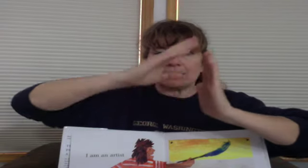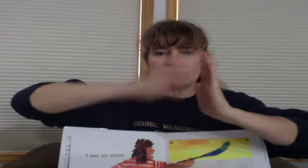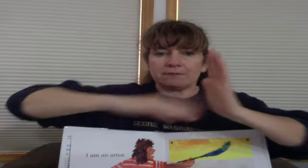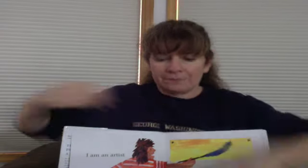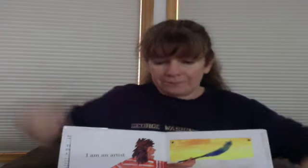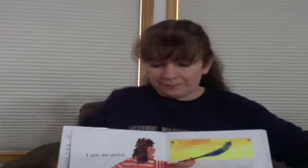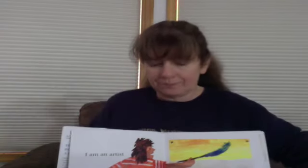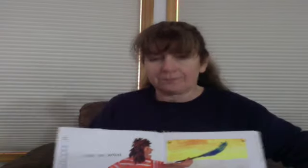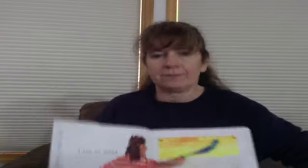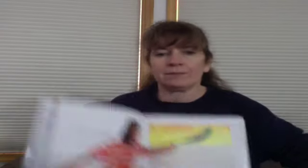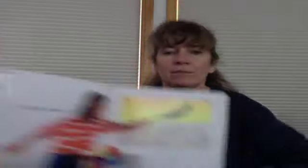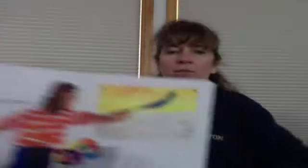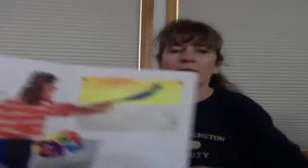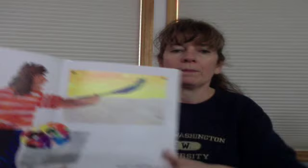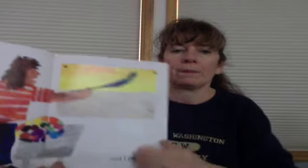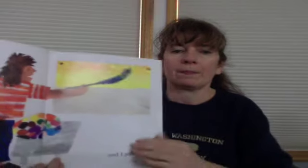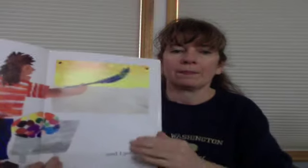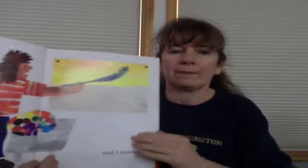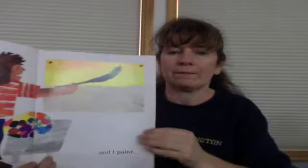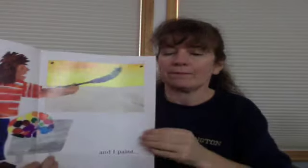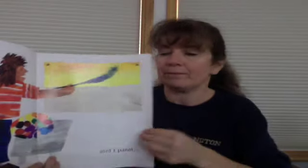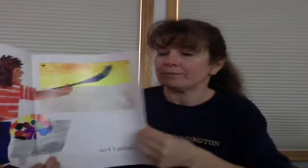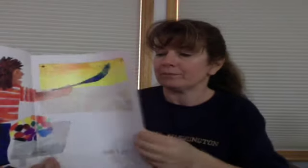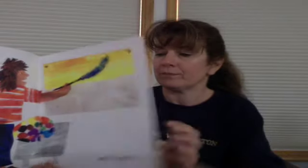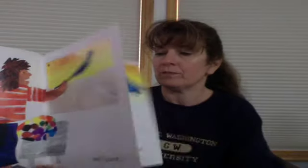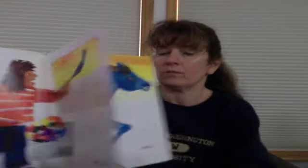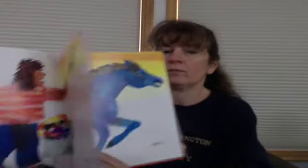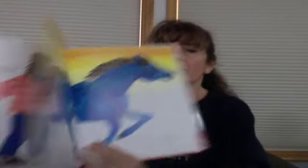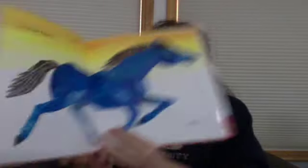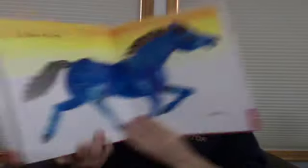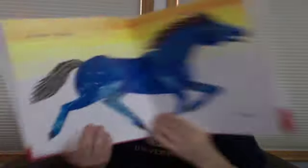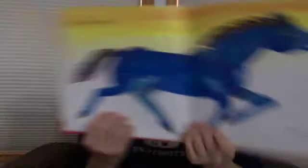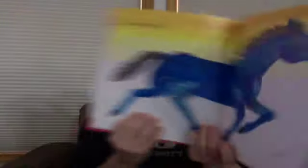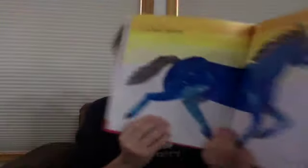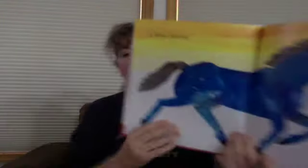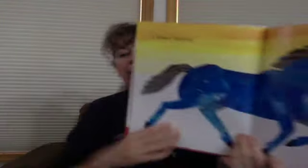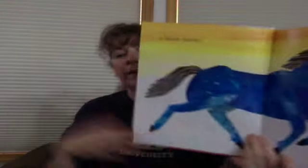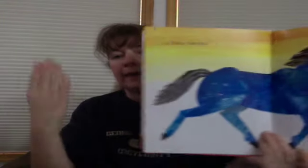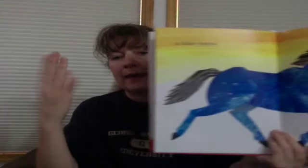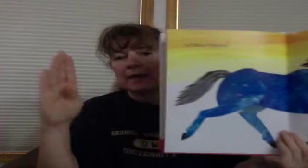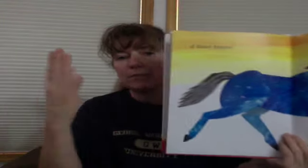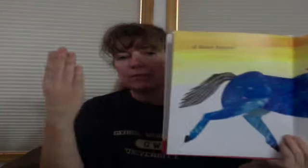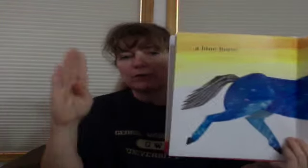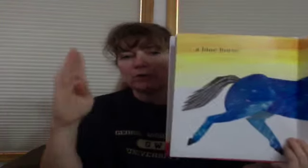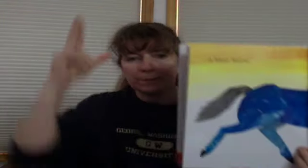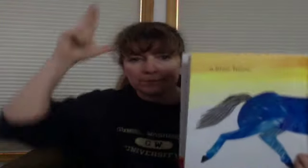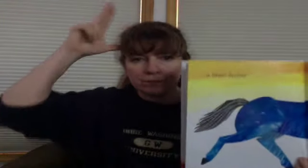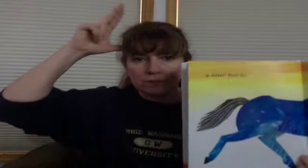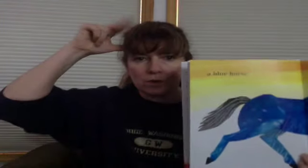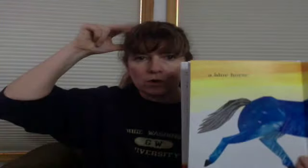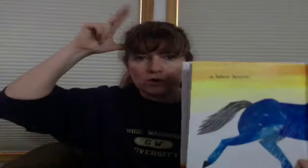a blue horse